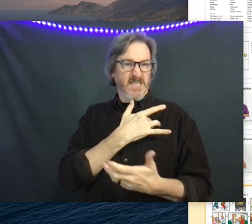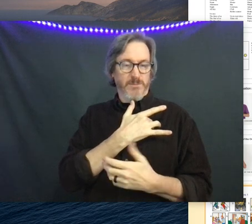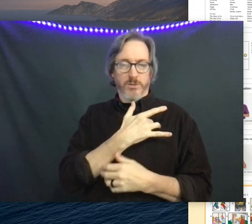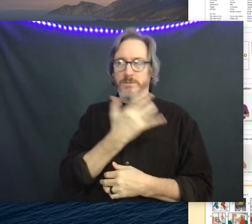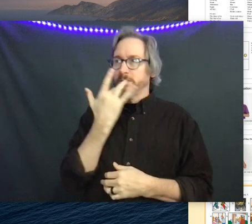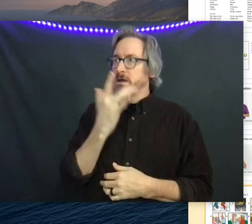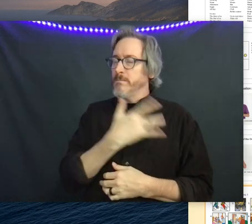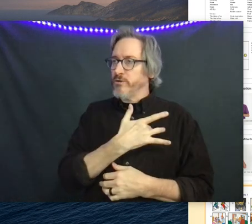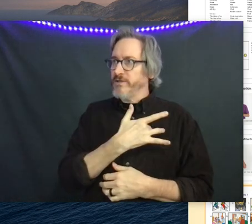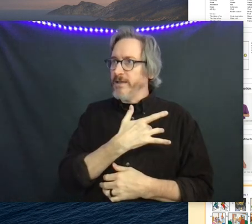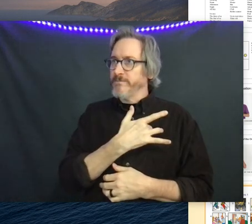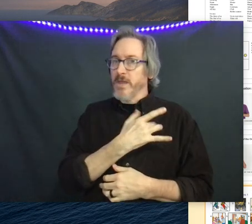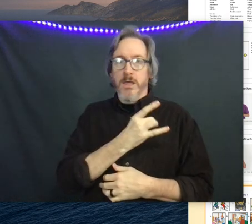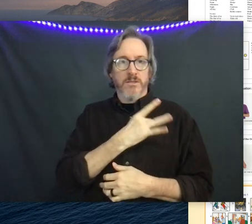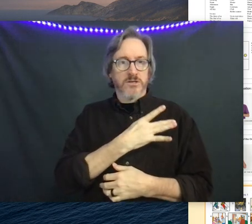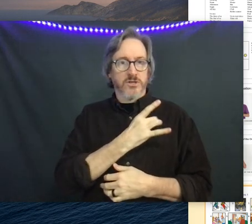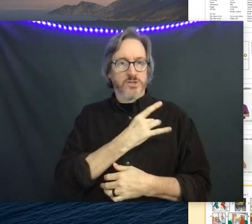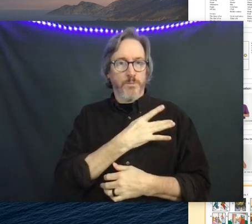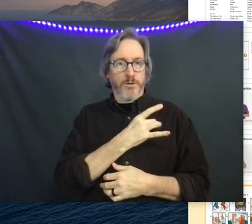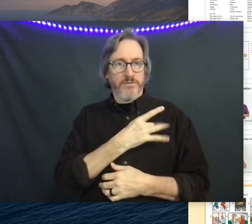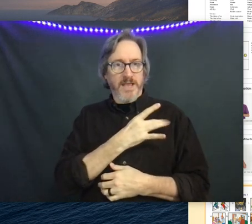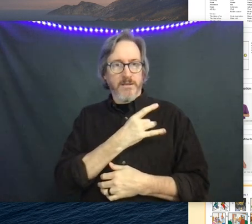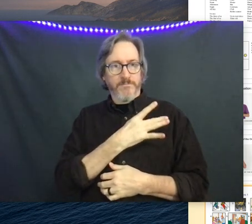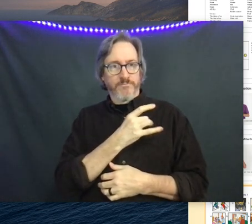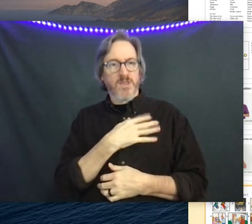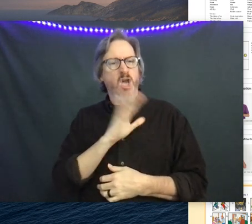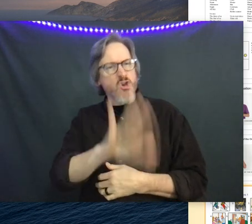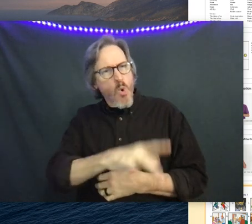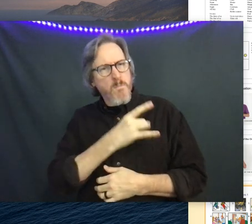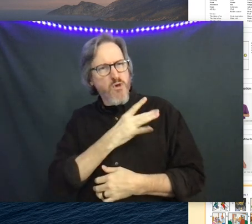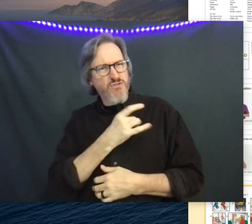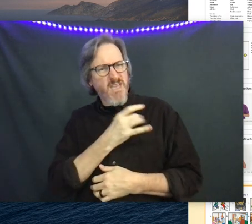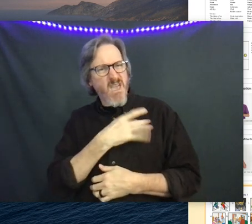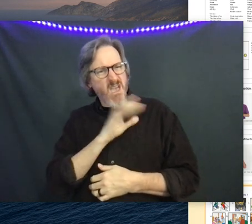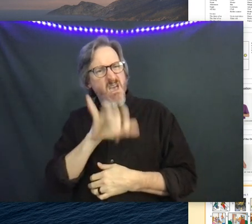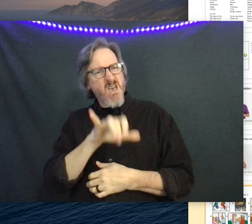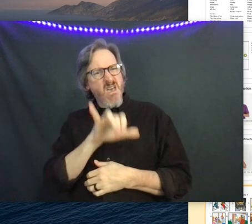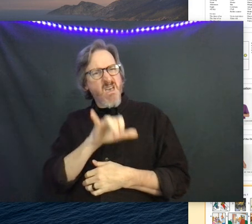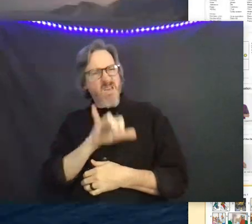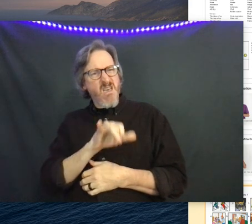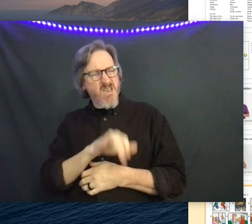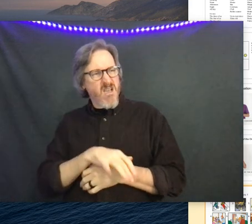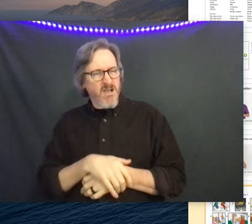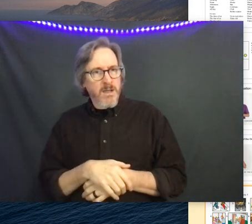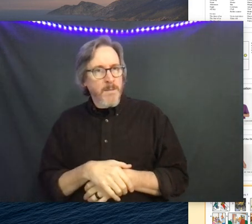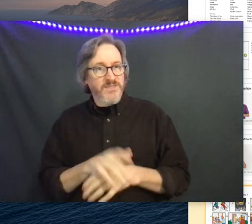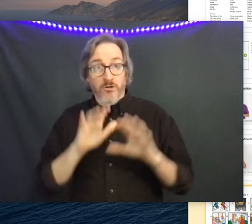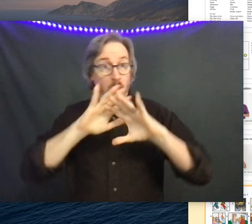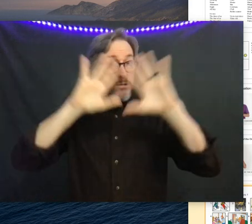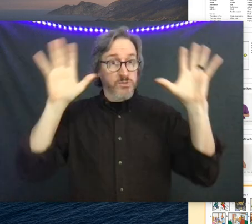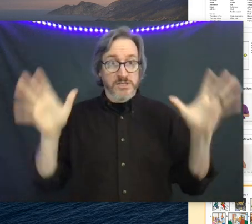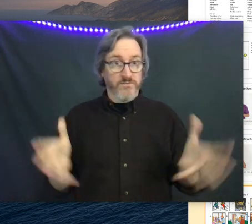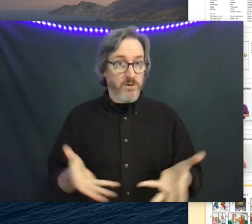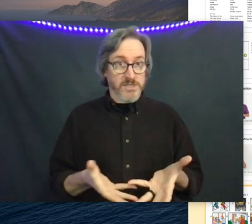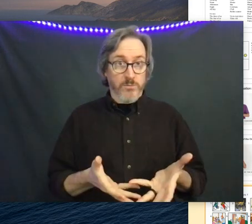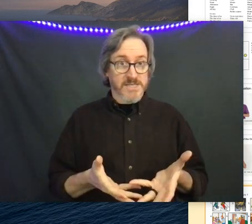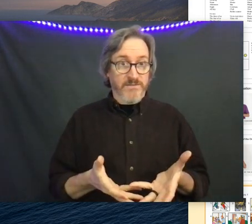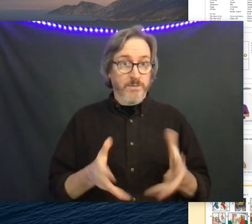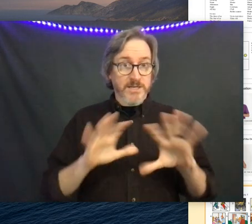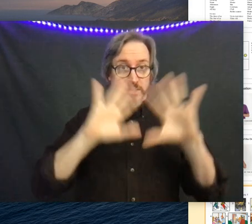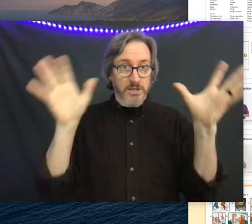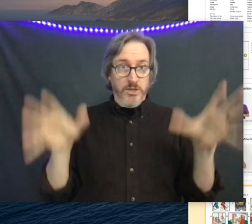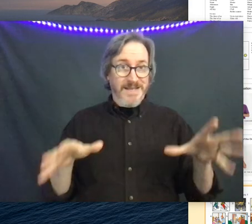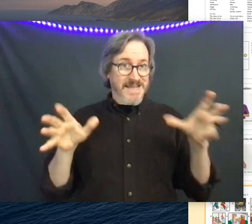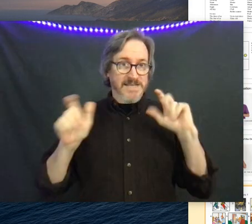pecked, I suppose. Birthday. There's also birthday. Birthday, But there are all sorts of ones. Almost